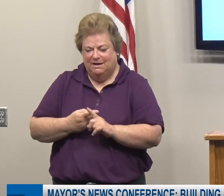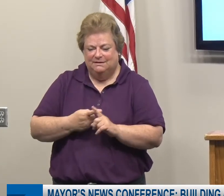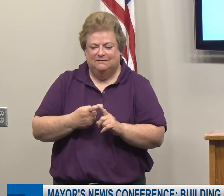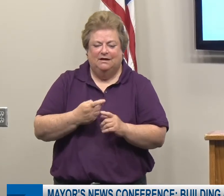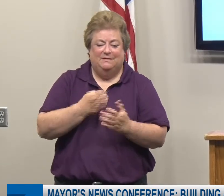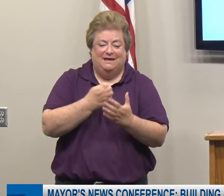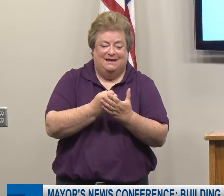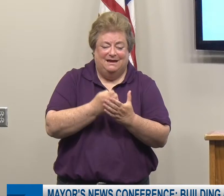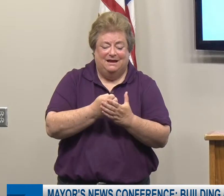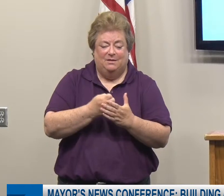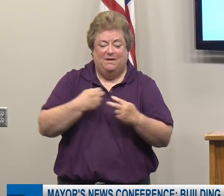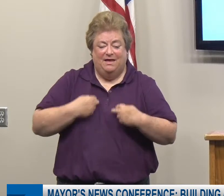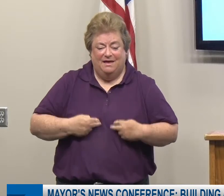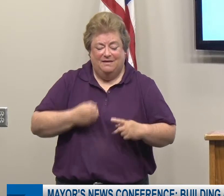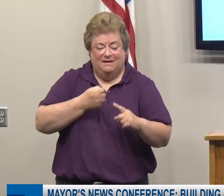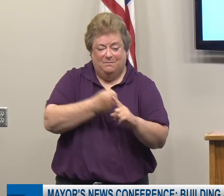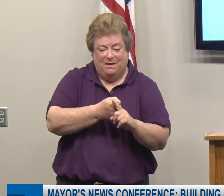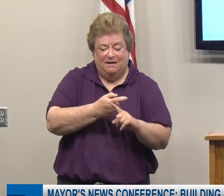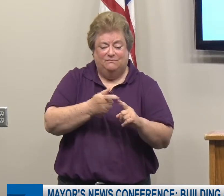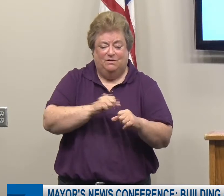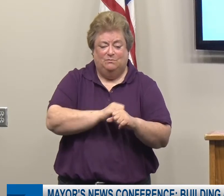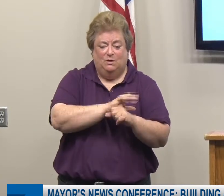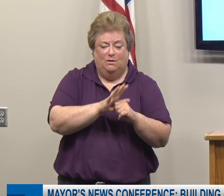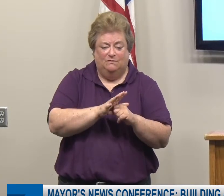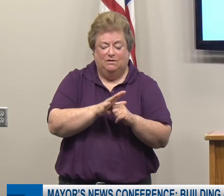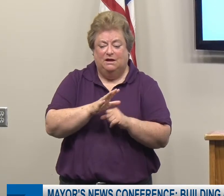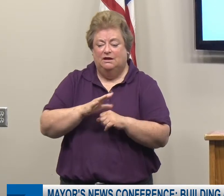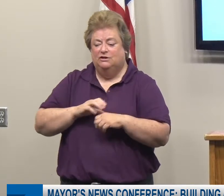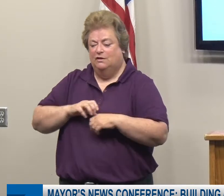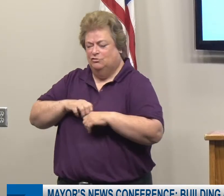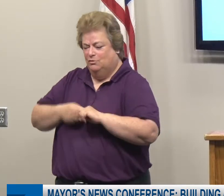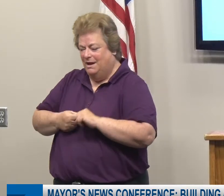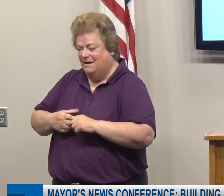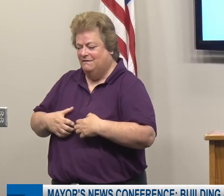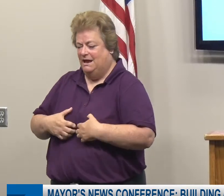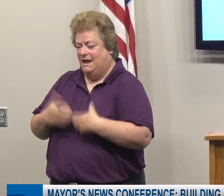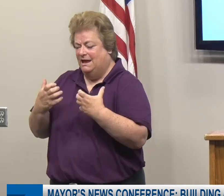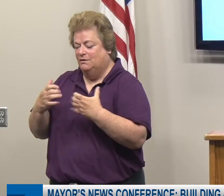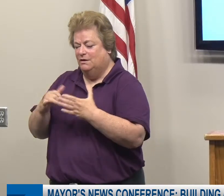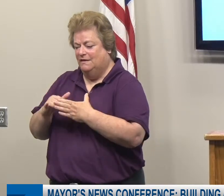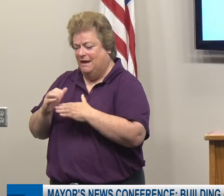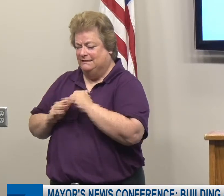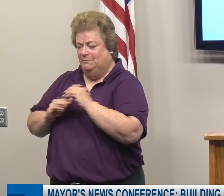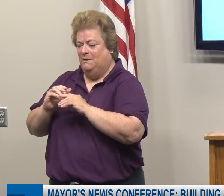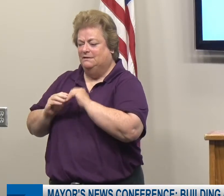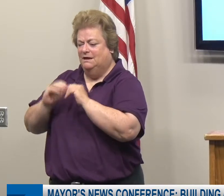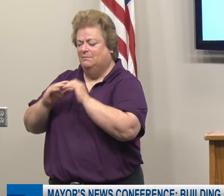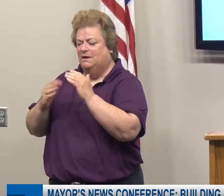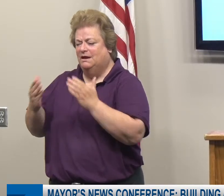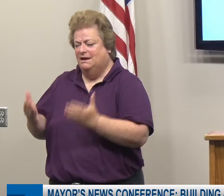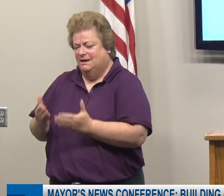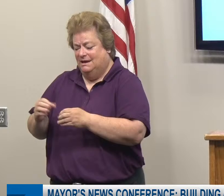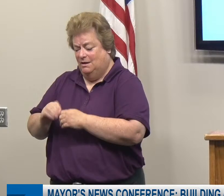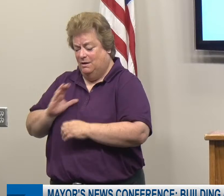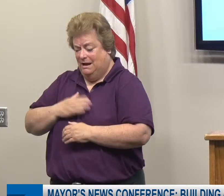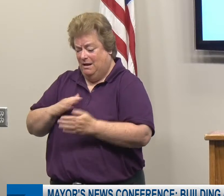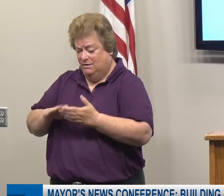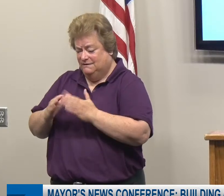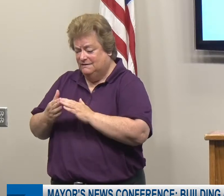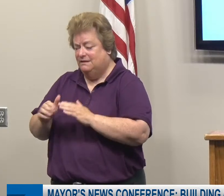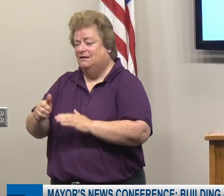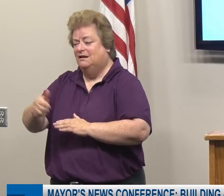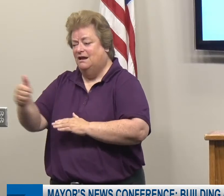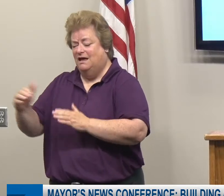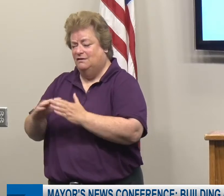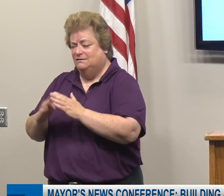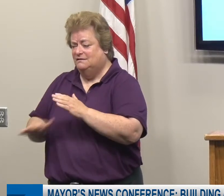health impacts of COVID-19 to the grief and anger that has welled up here and in cities across our country